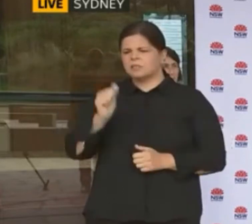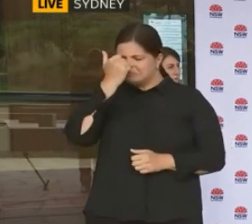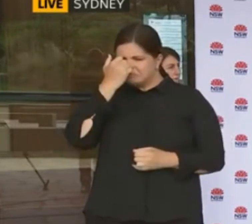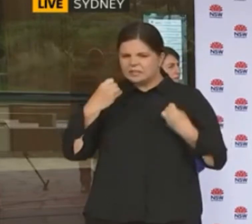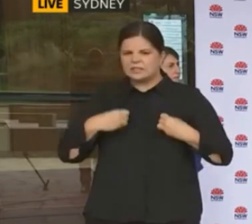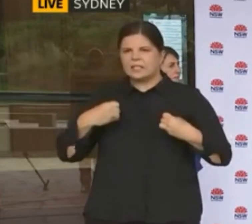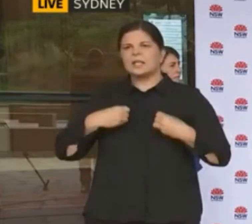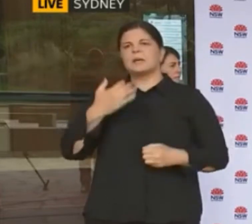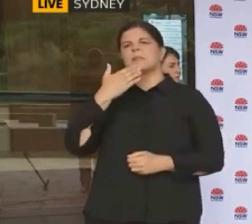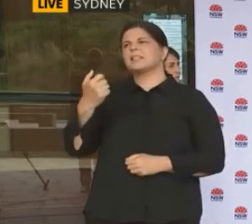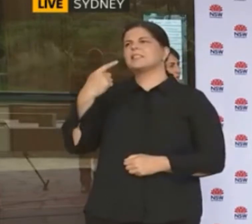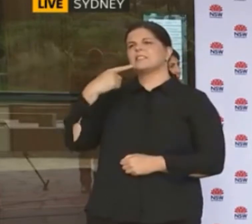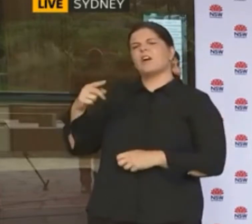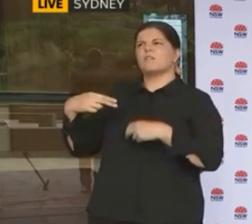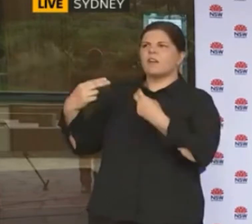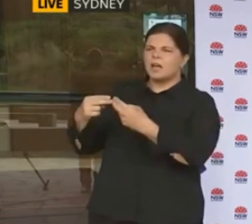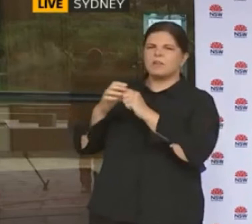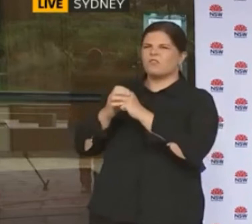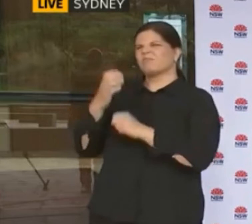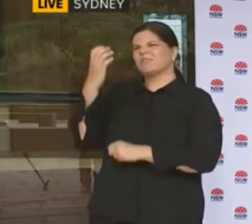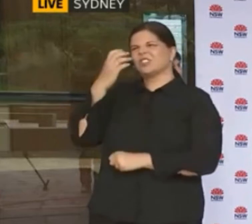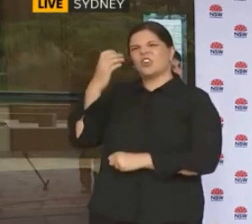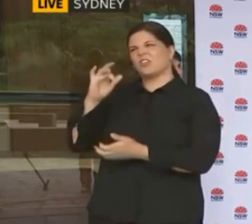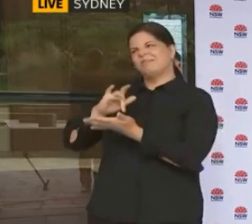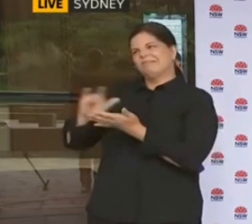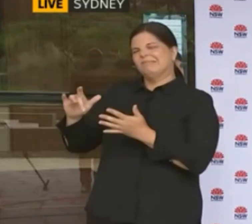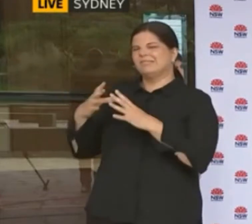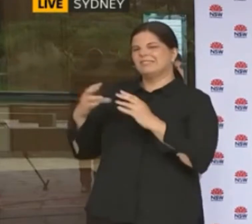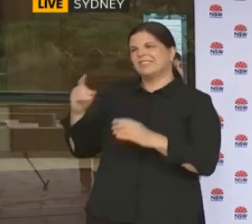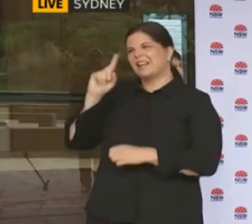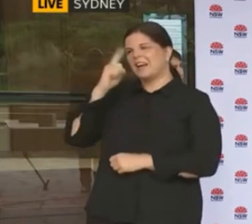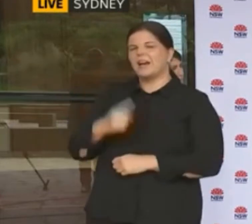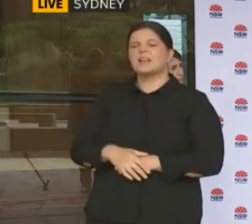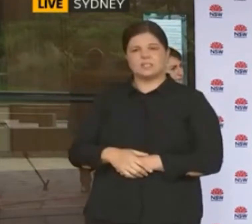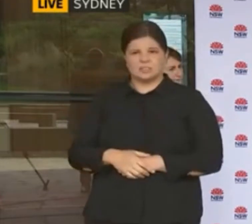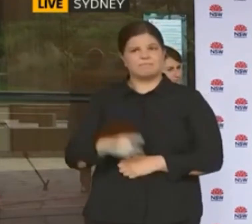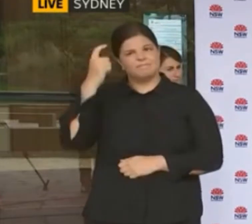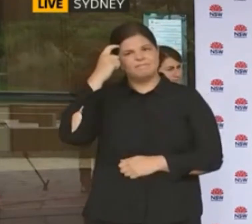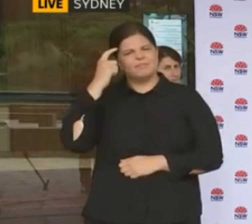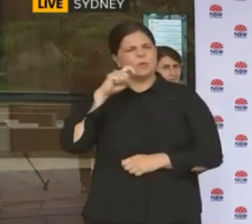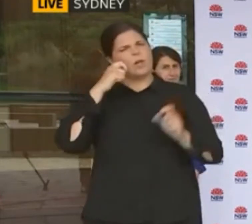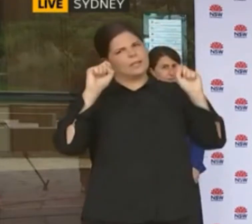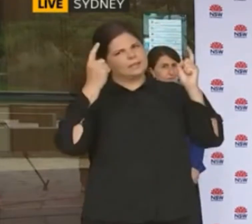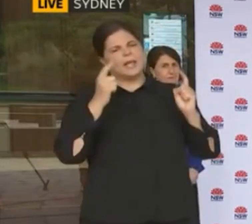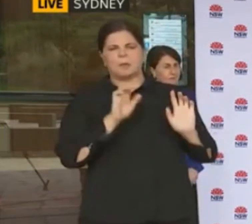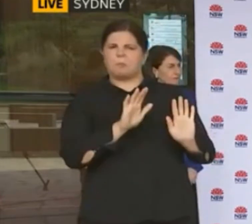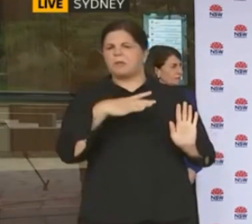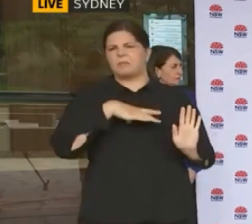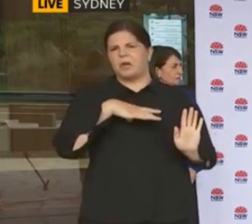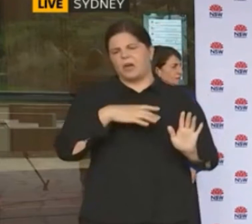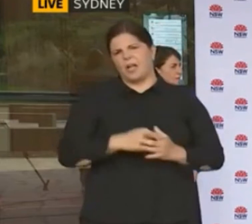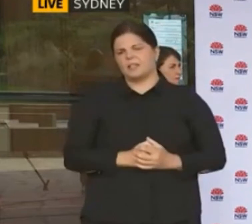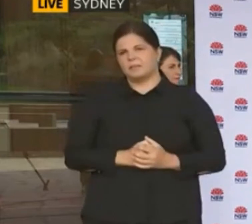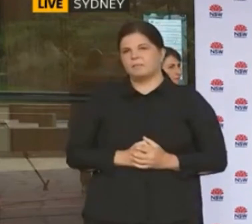will understand, and that is the prudent course of action. Please ensure that when you're out and about, you have your